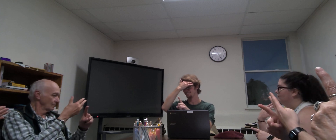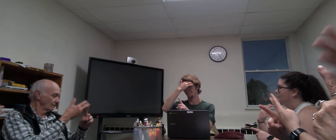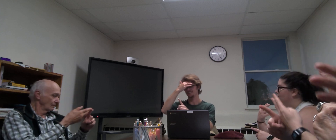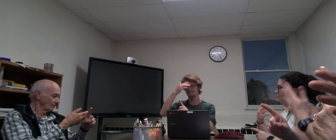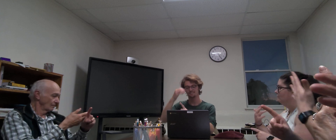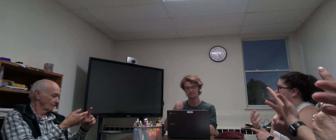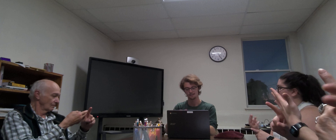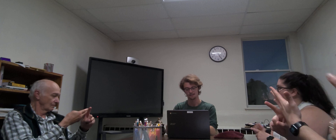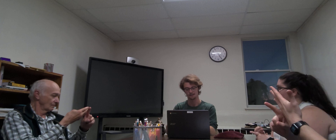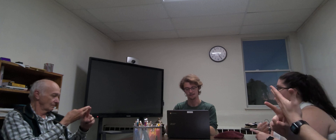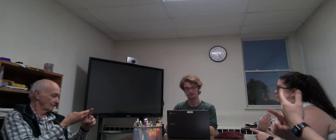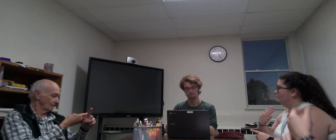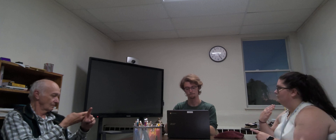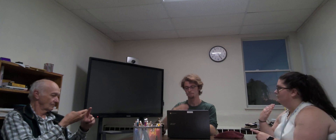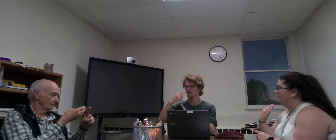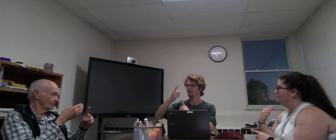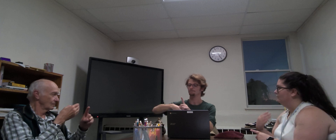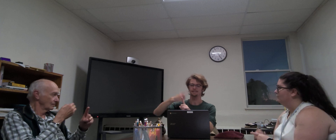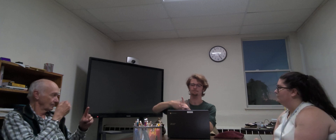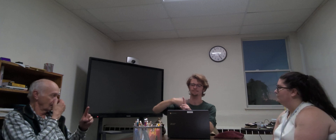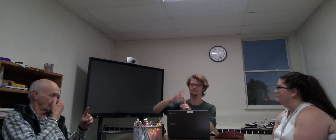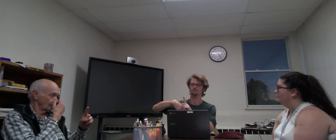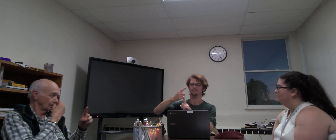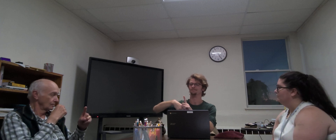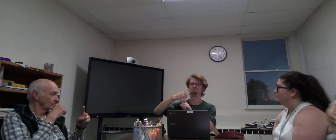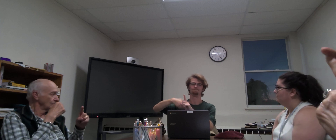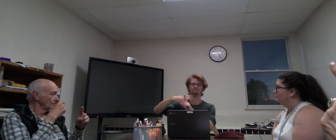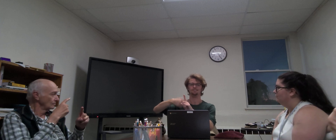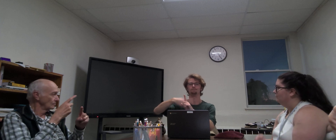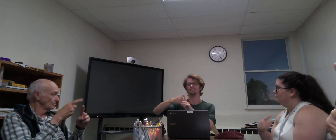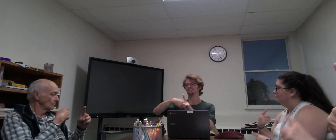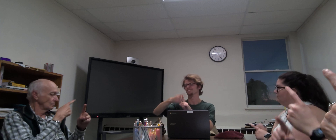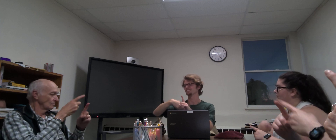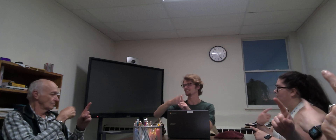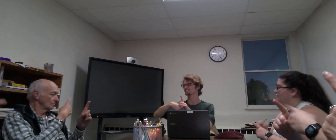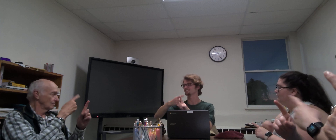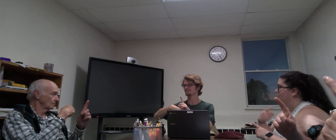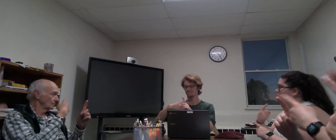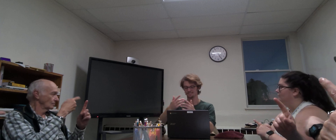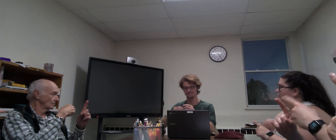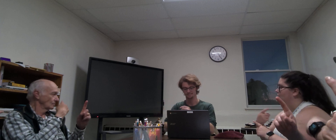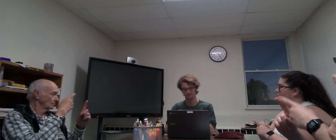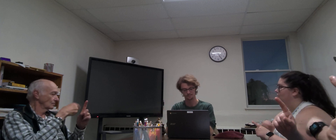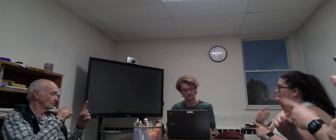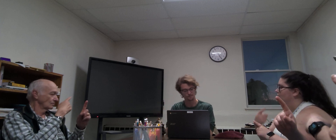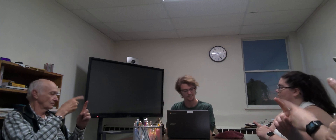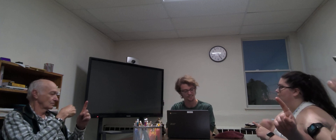that. Many months can be spun in a circle, as you're used to by now.